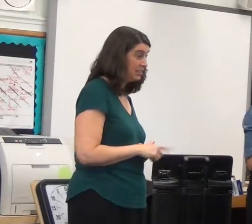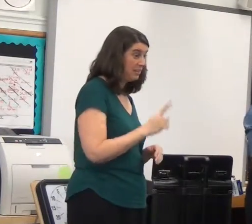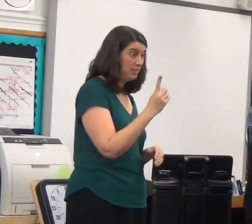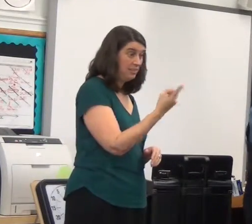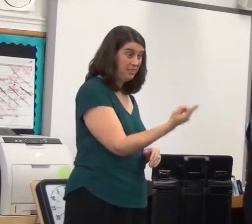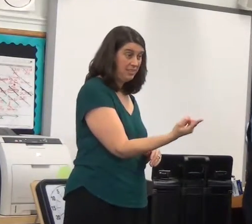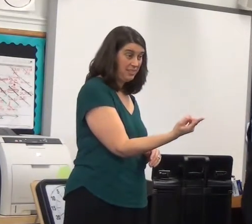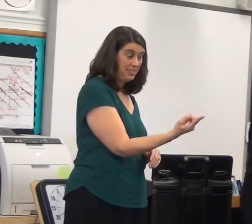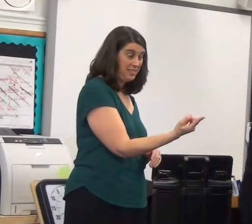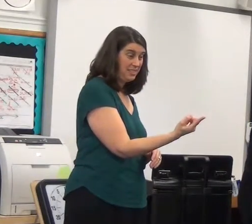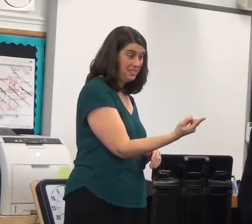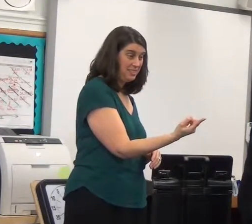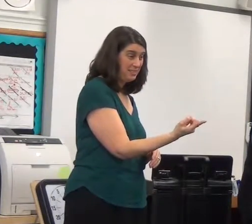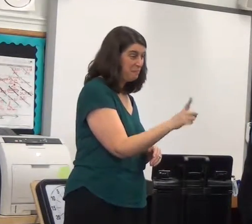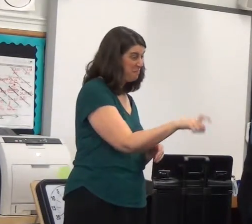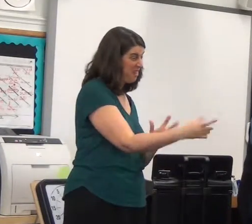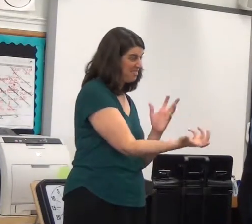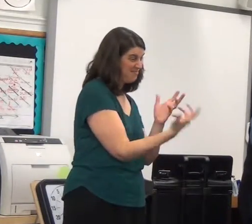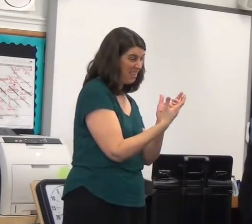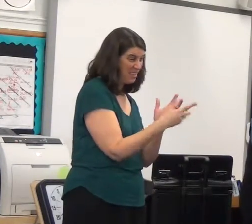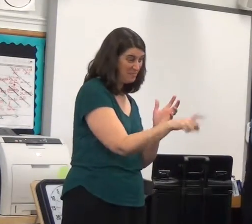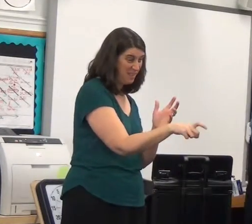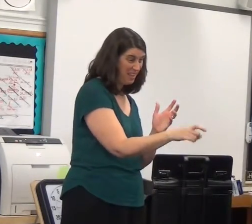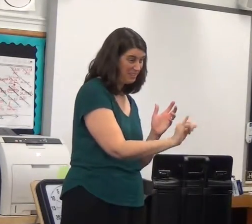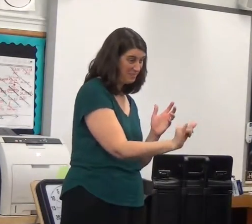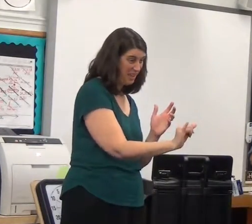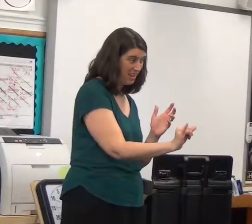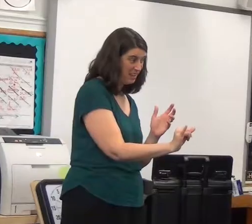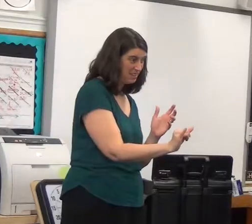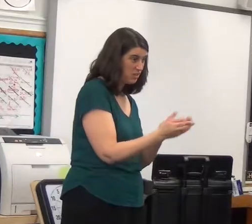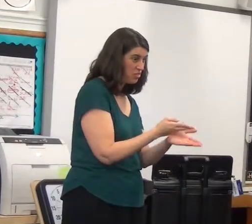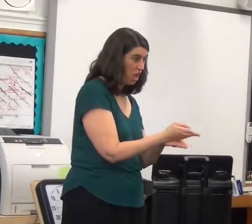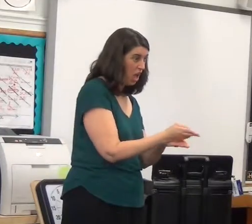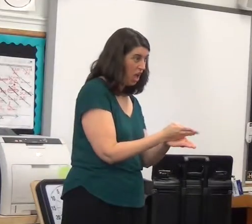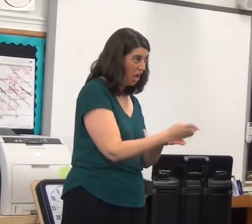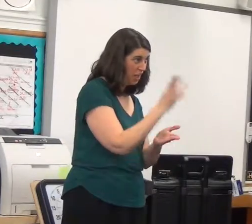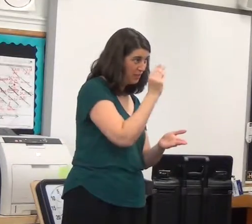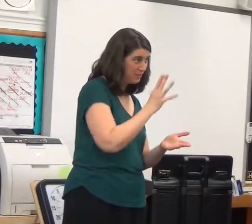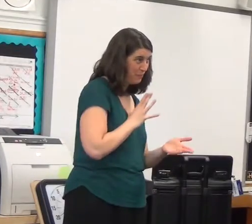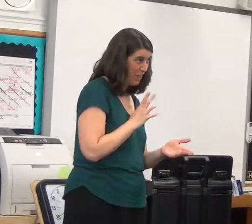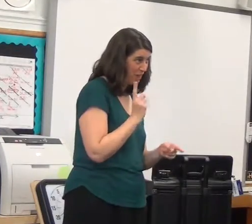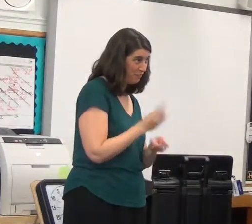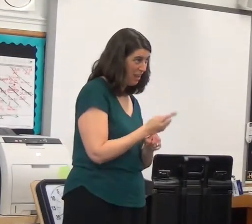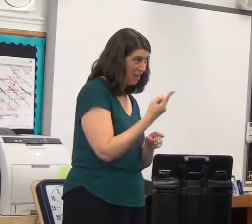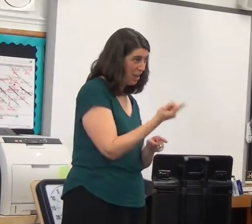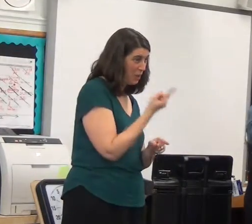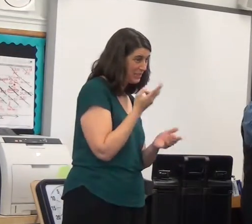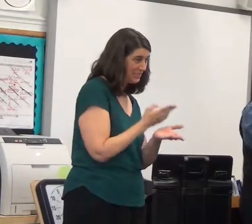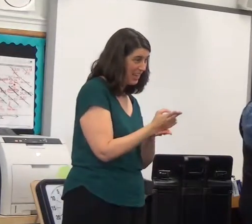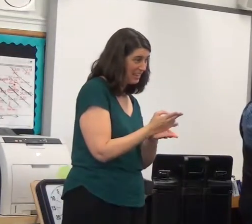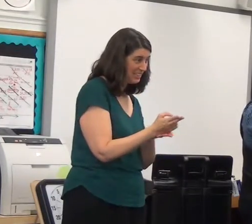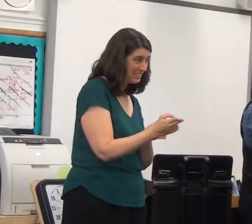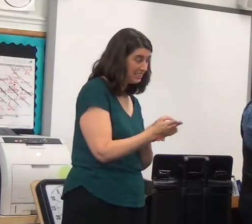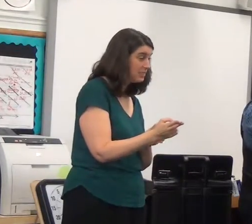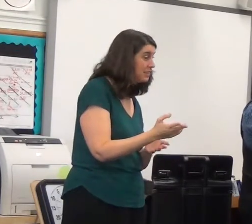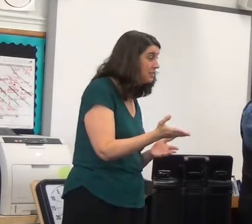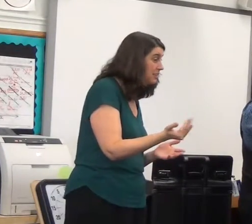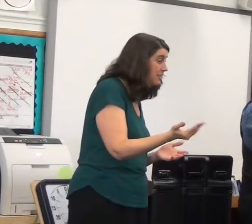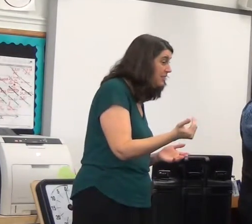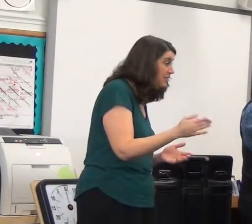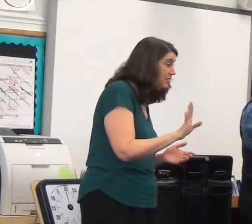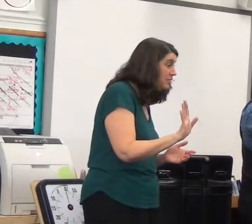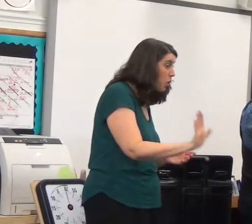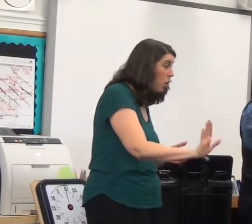Last but not least, this has to be your card, right? This is the honest one, right? Always honest, right? Your